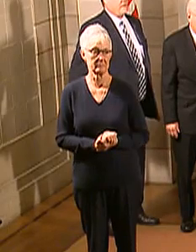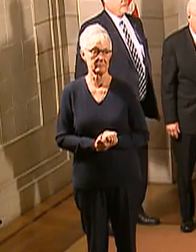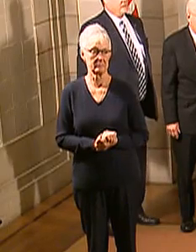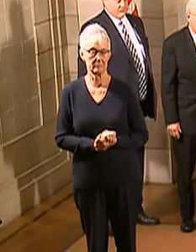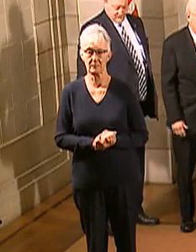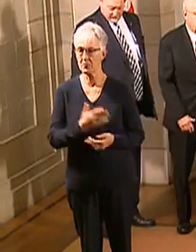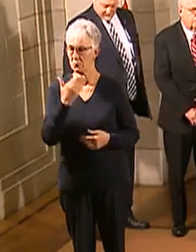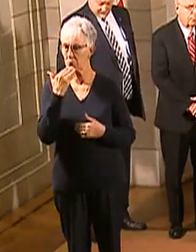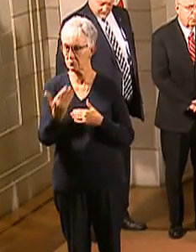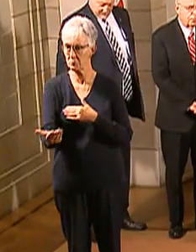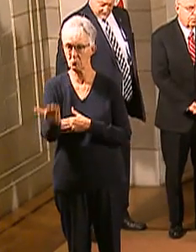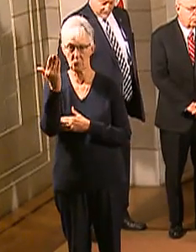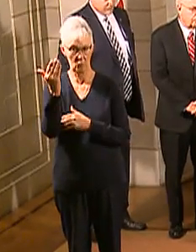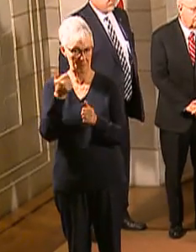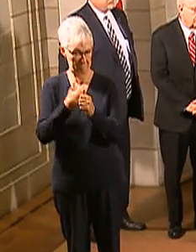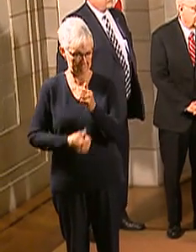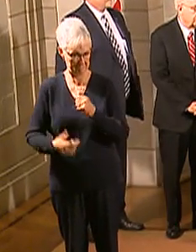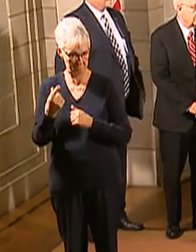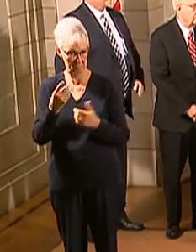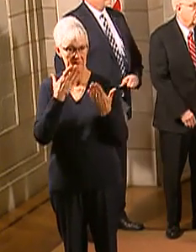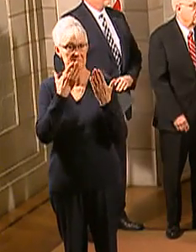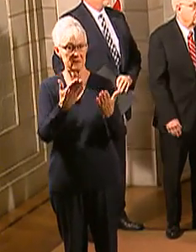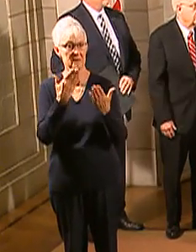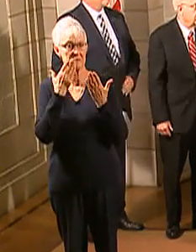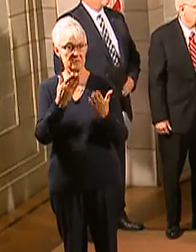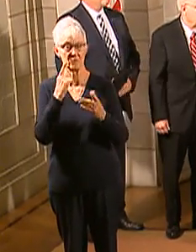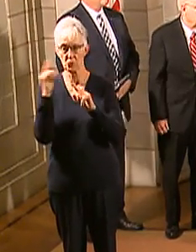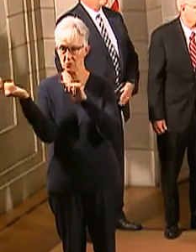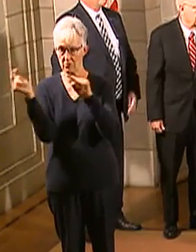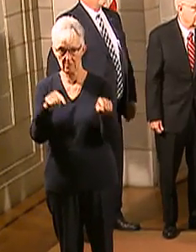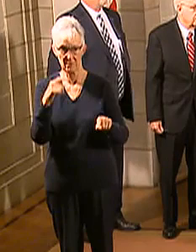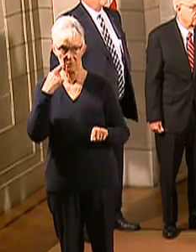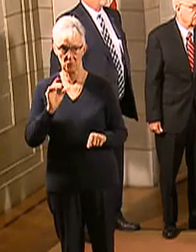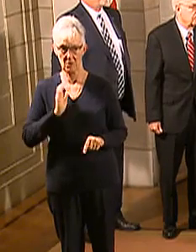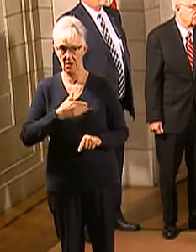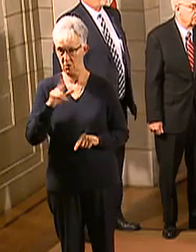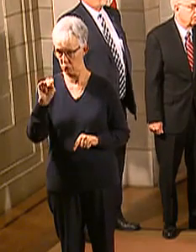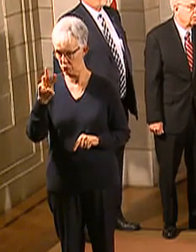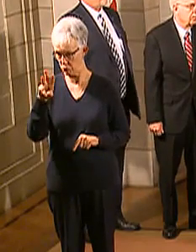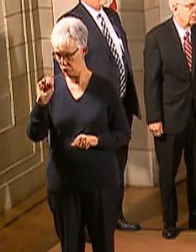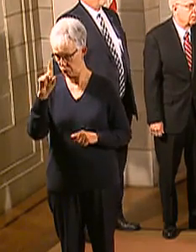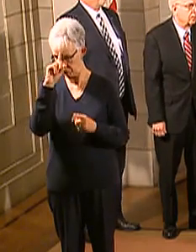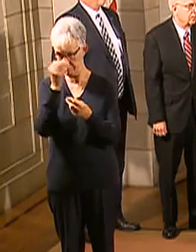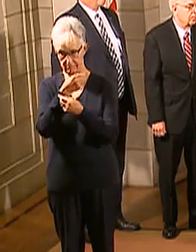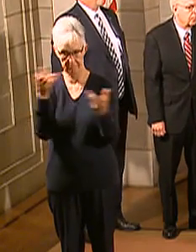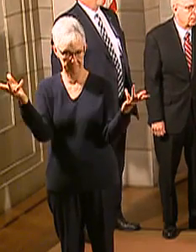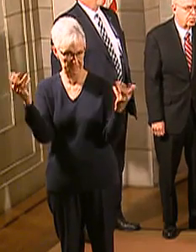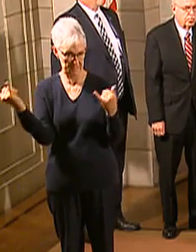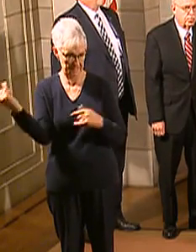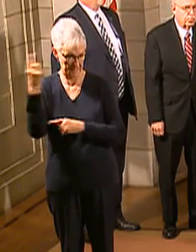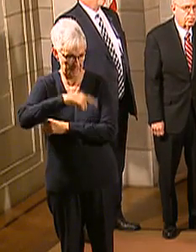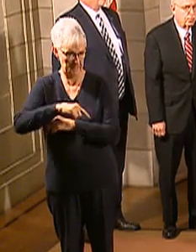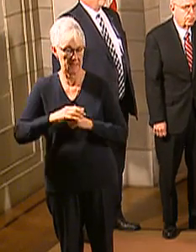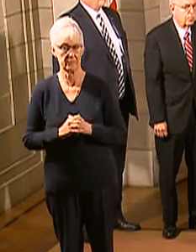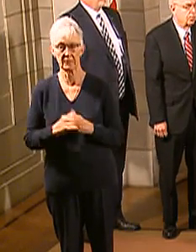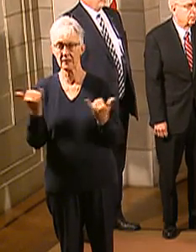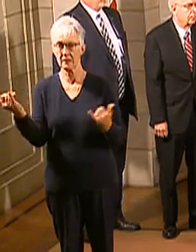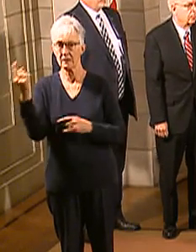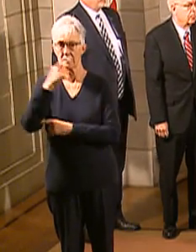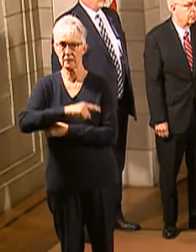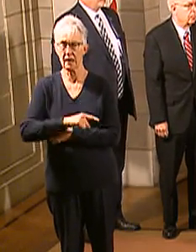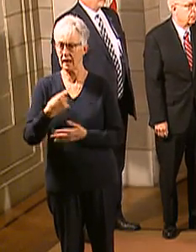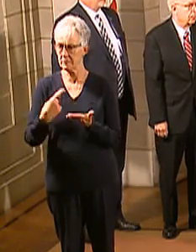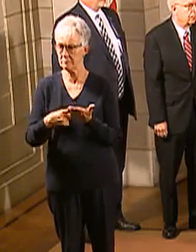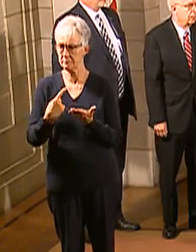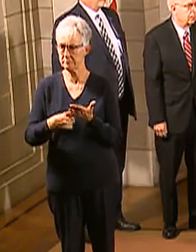Well, good morning, everybody. Thank you for joining us for our press briefing today. Today, we're going to be talking about apprenticeships,